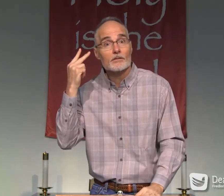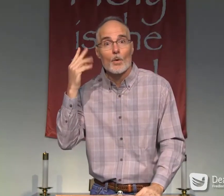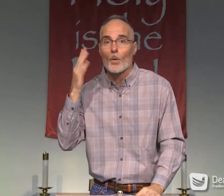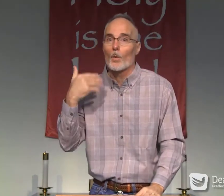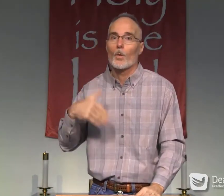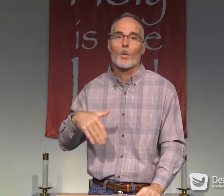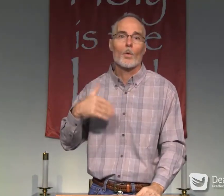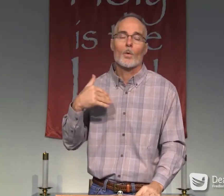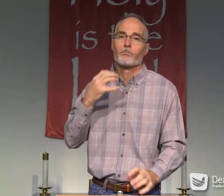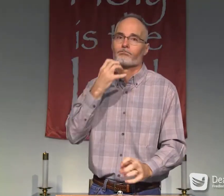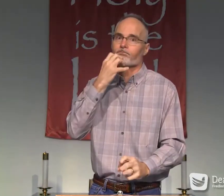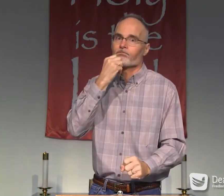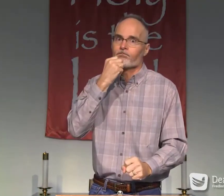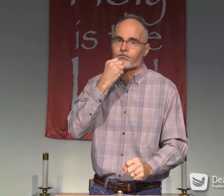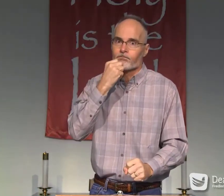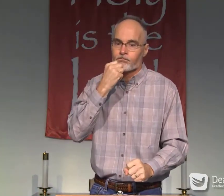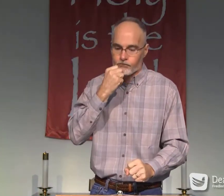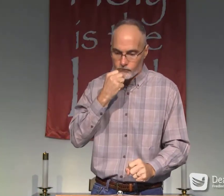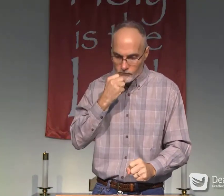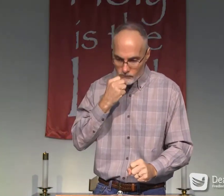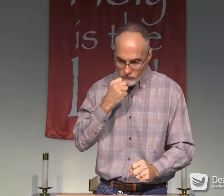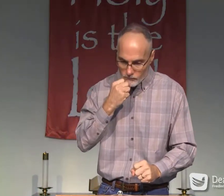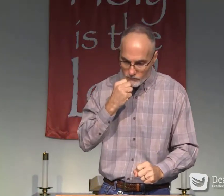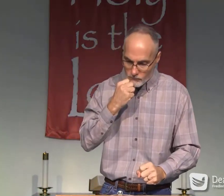Maybe certain memories are your treasure.